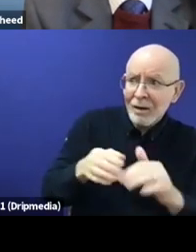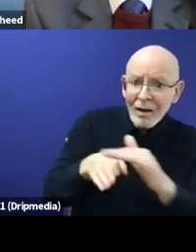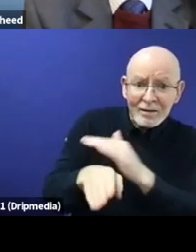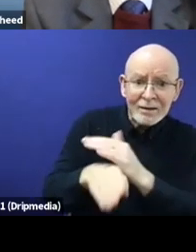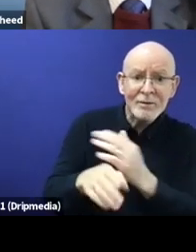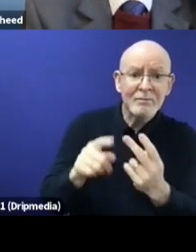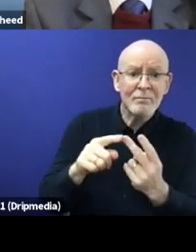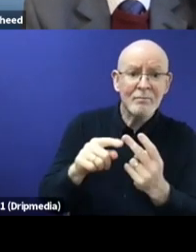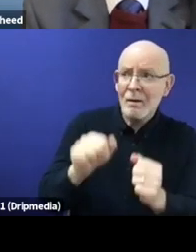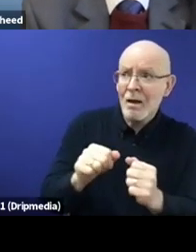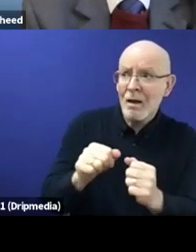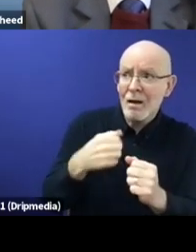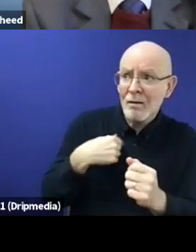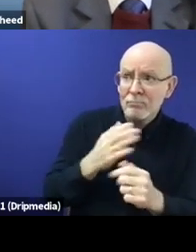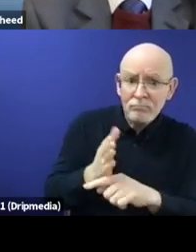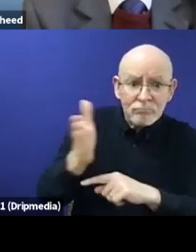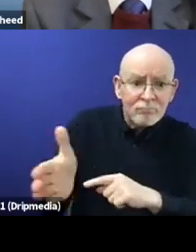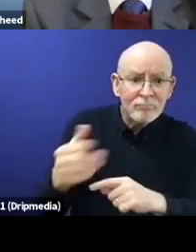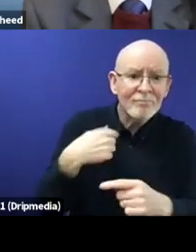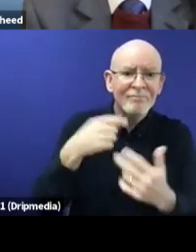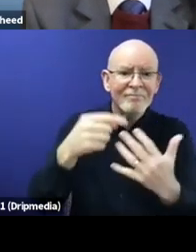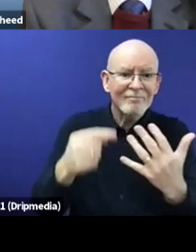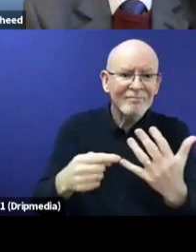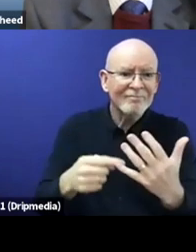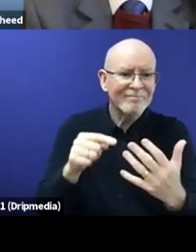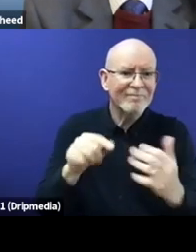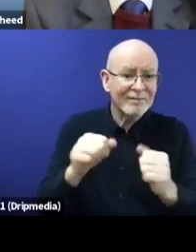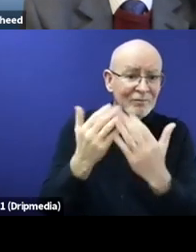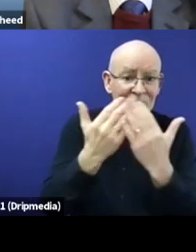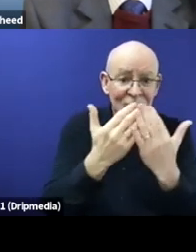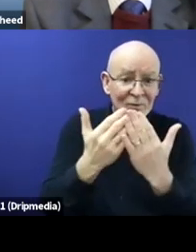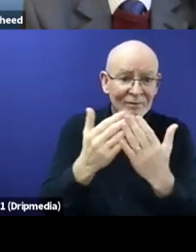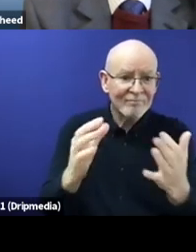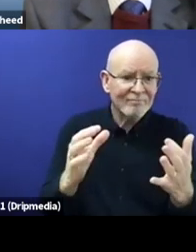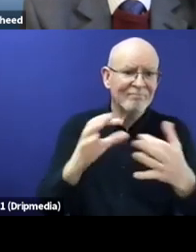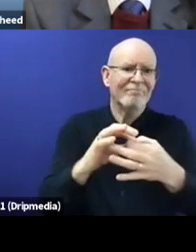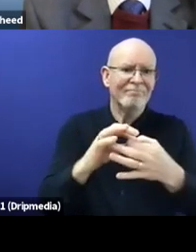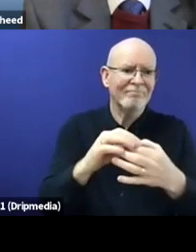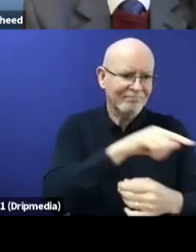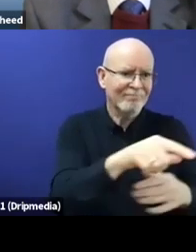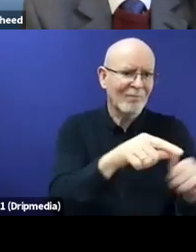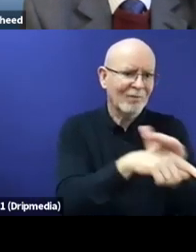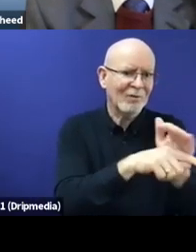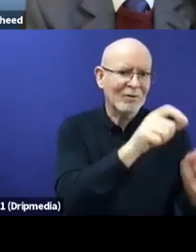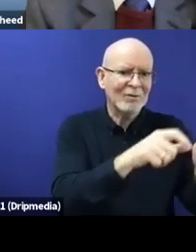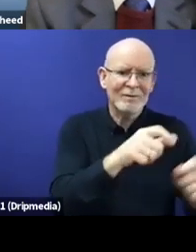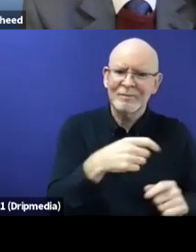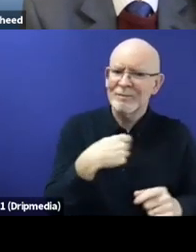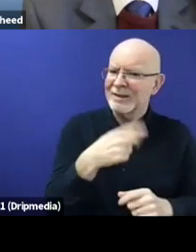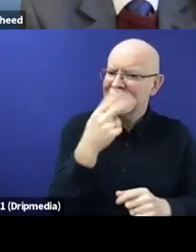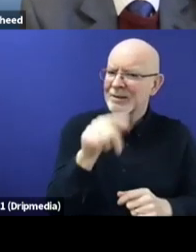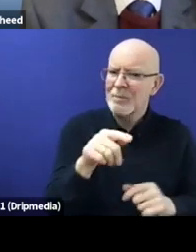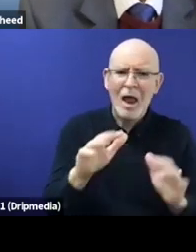religion mandate, I find the community-based approach really a very effective one. And in fact, in many